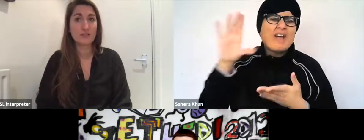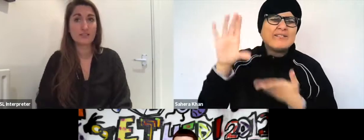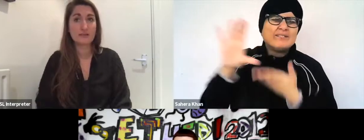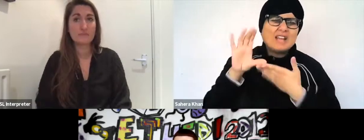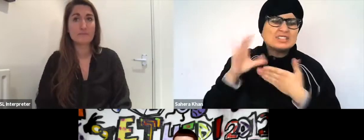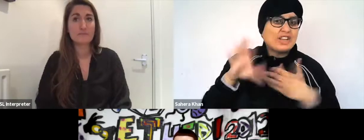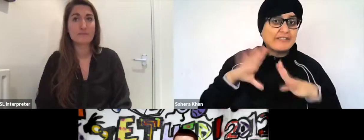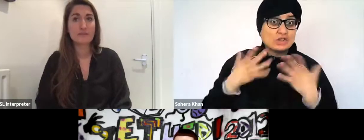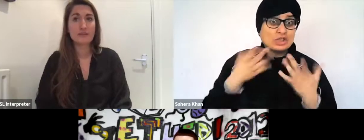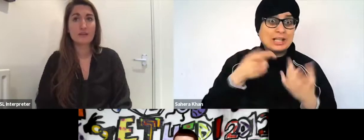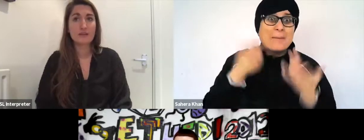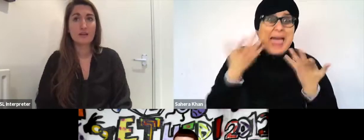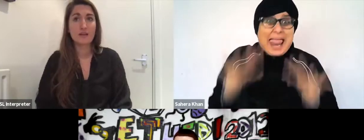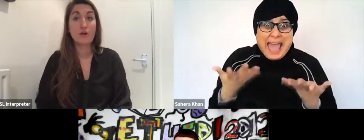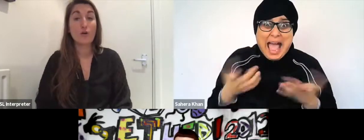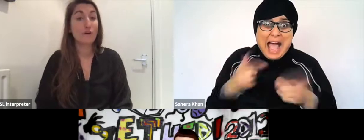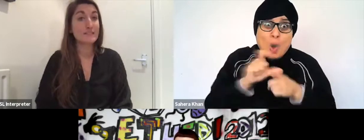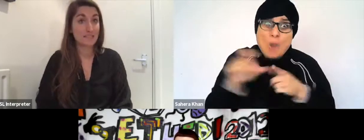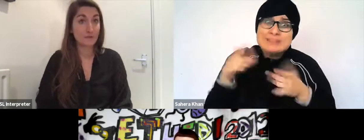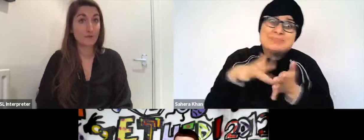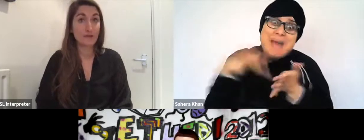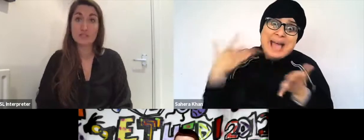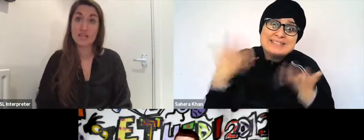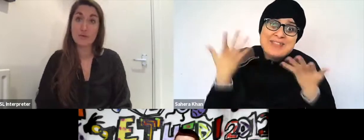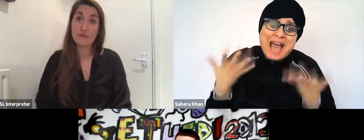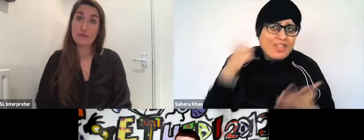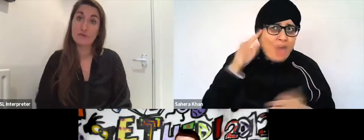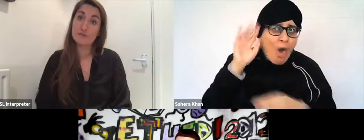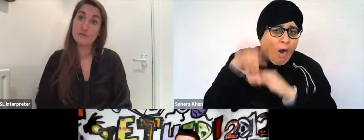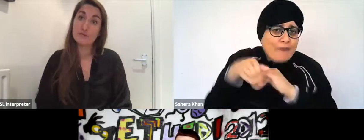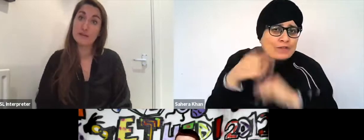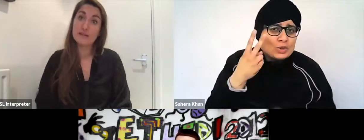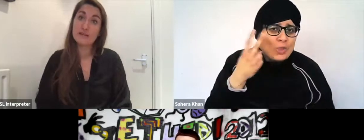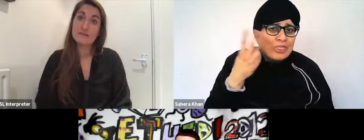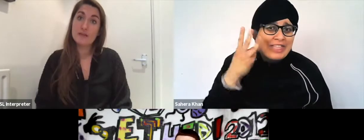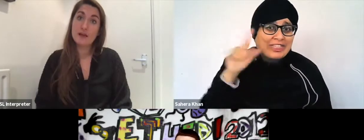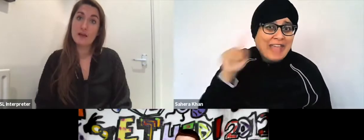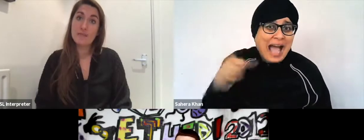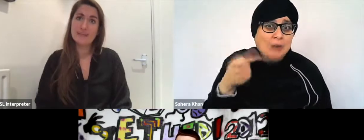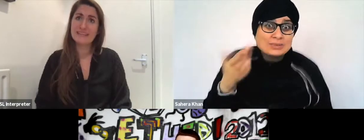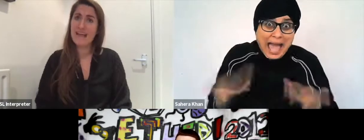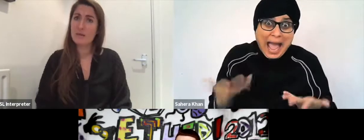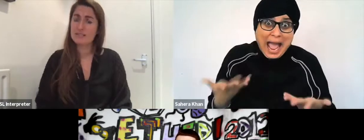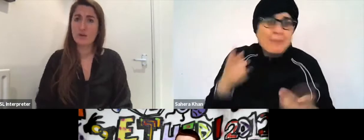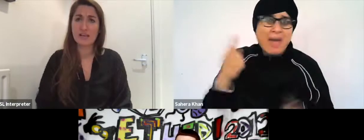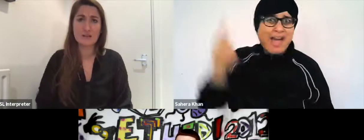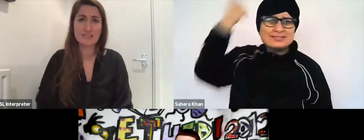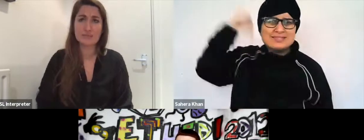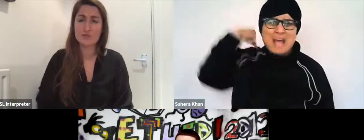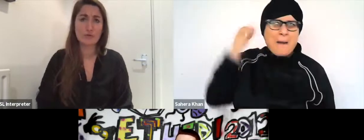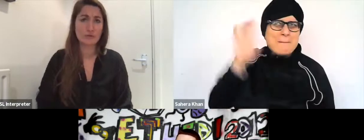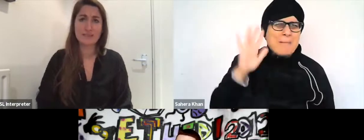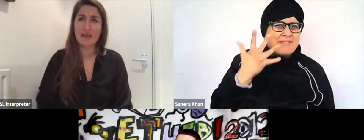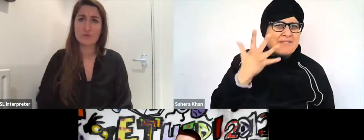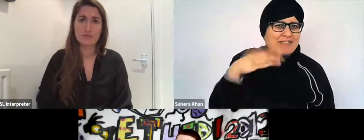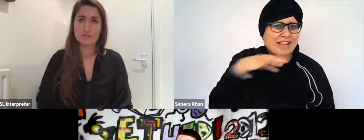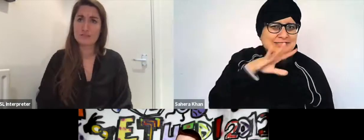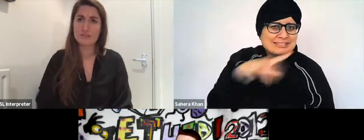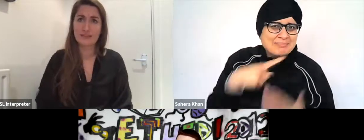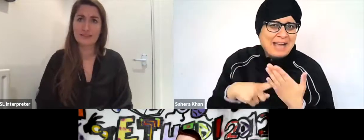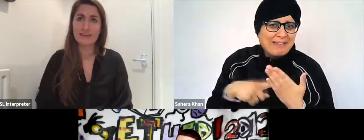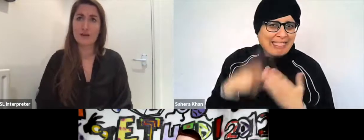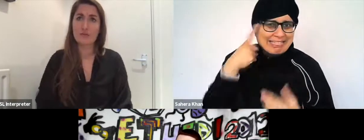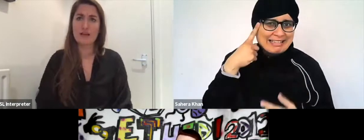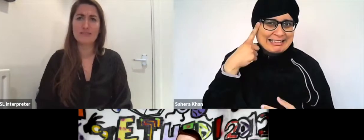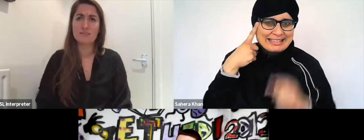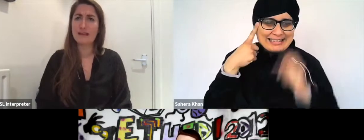go. I got funding for it, which is how I could go for it for free. I think now it's quite expensive. It's 2 or 3 thousand, I